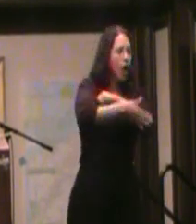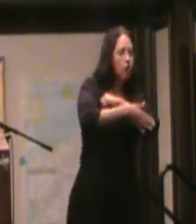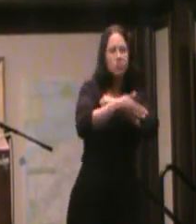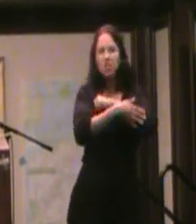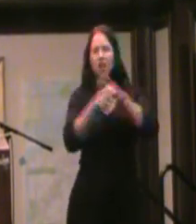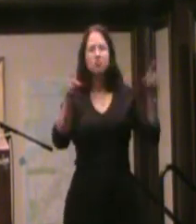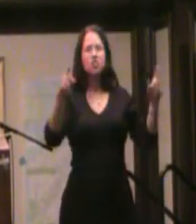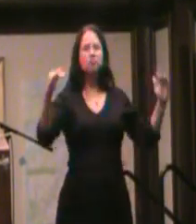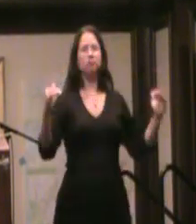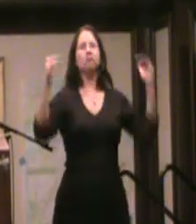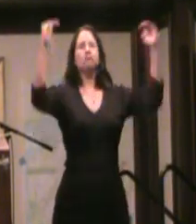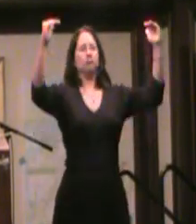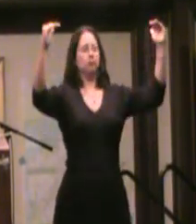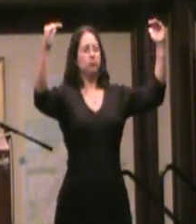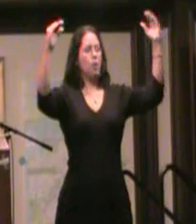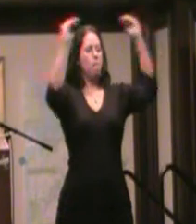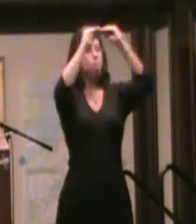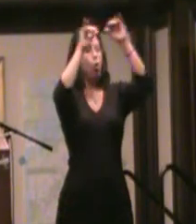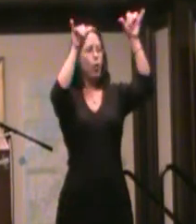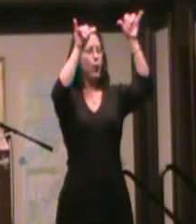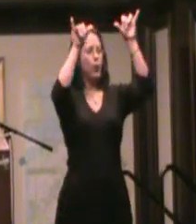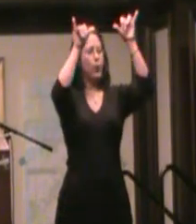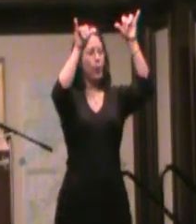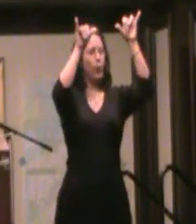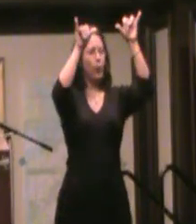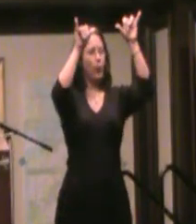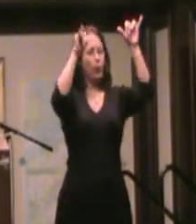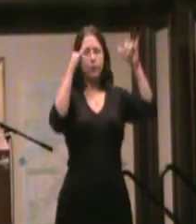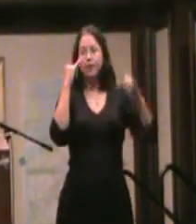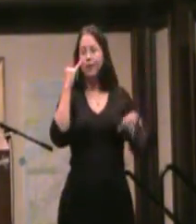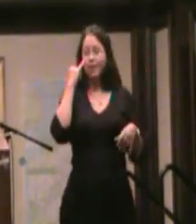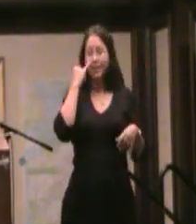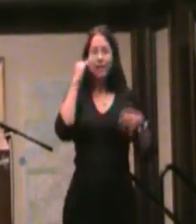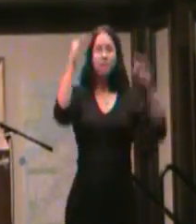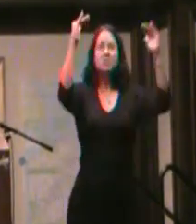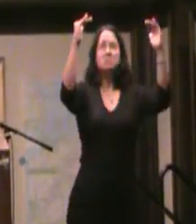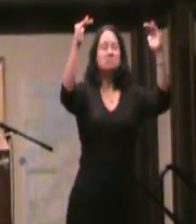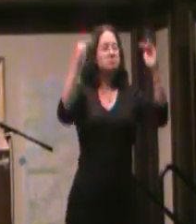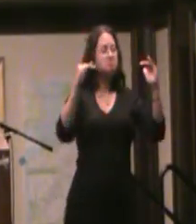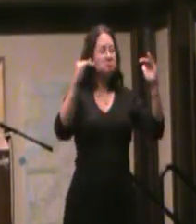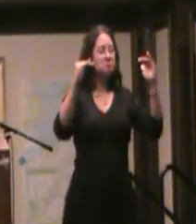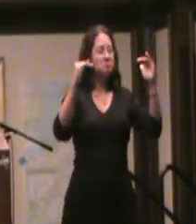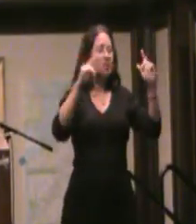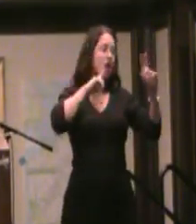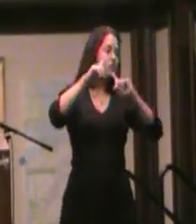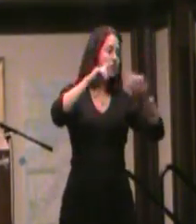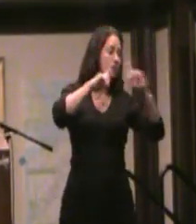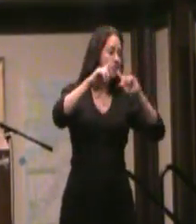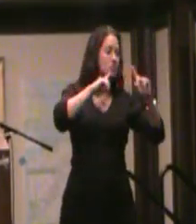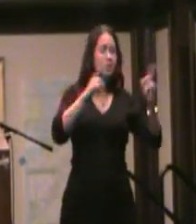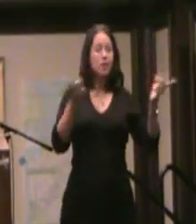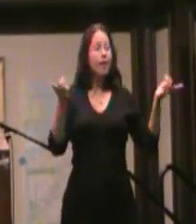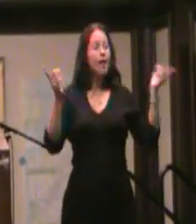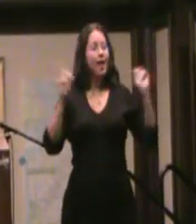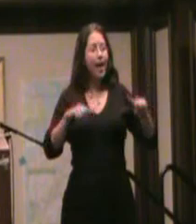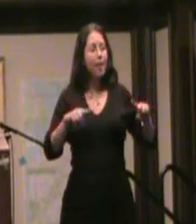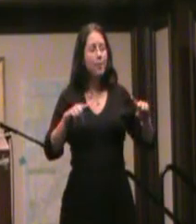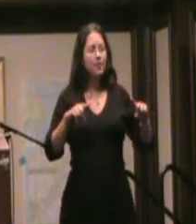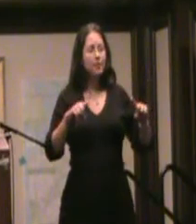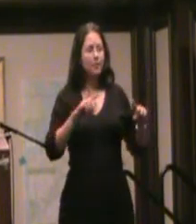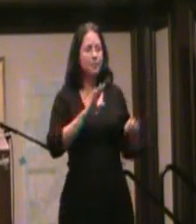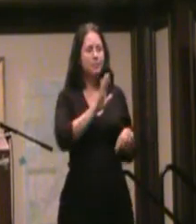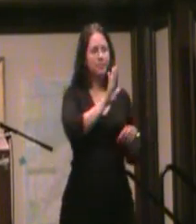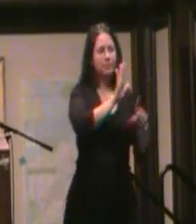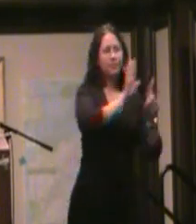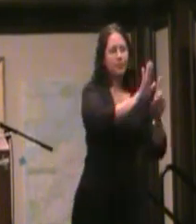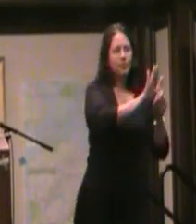another. When you have some of the intermediate registers, then people use the language that